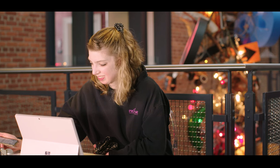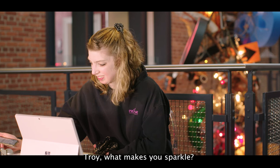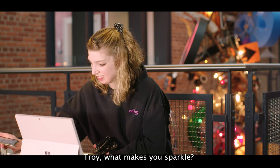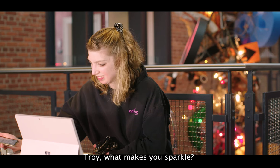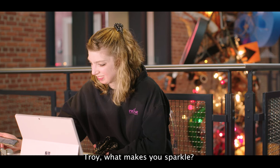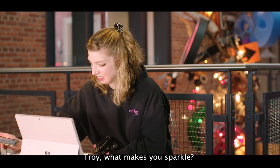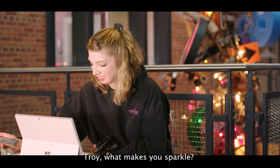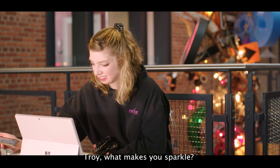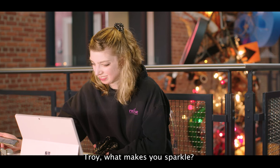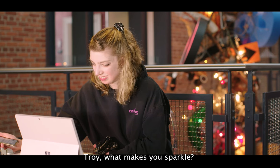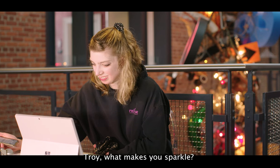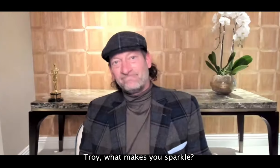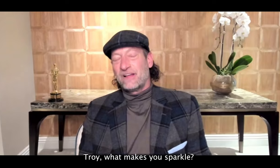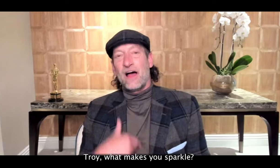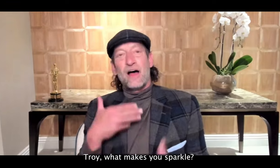what makes you sparkle?